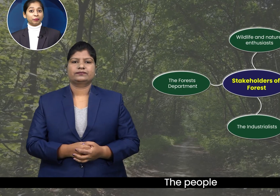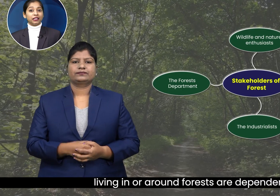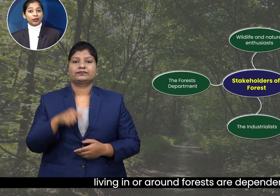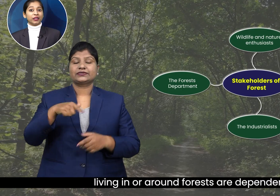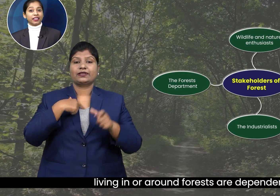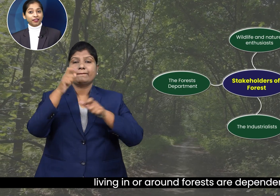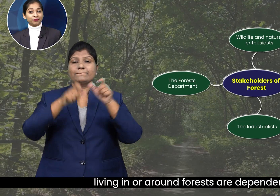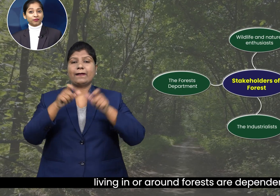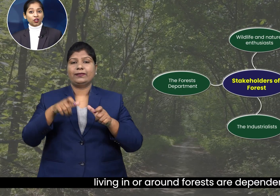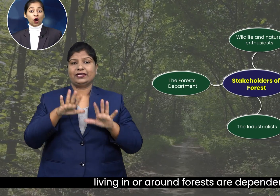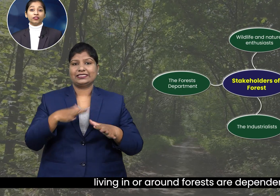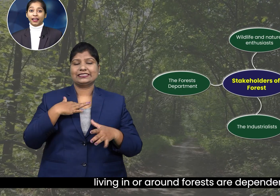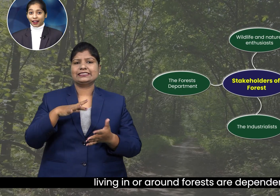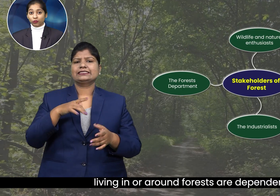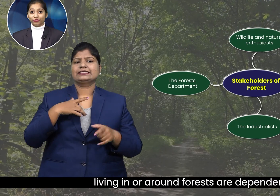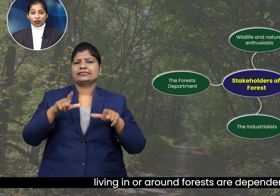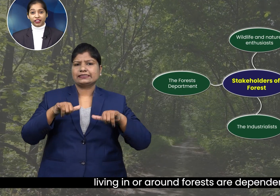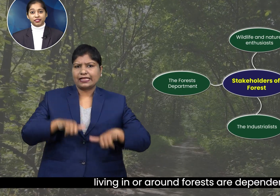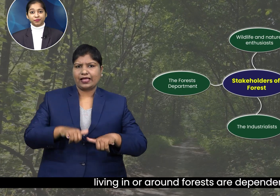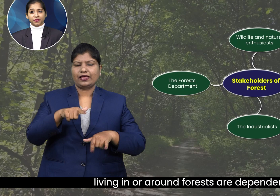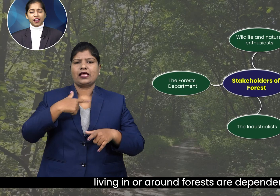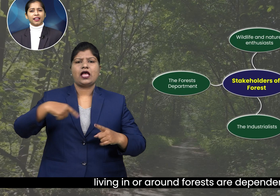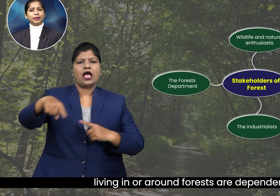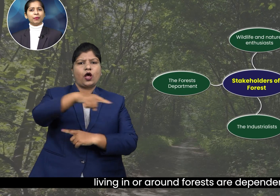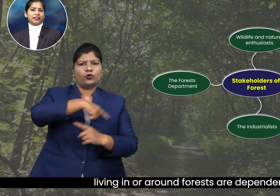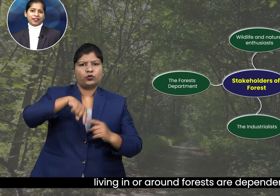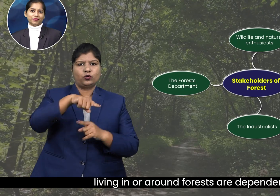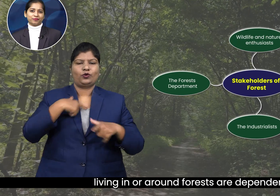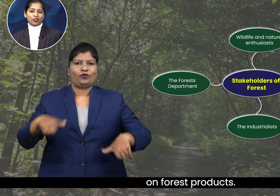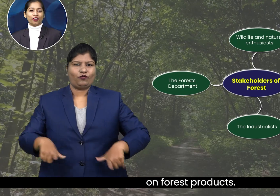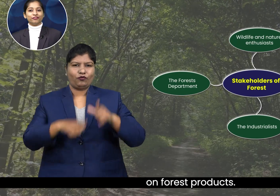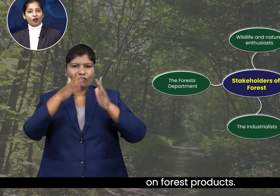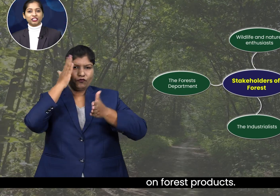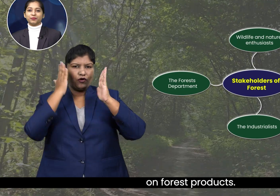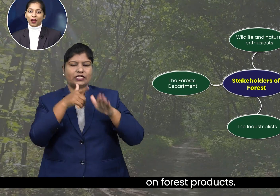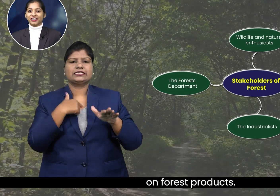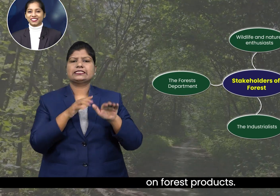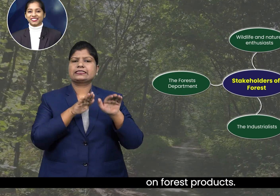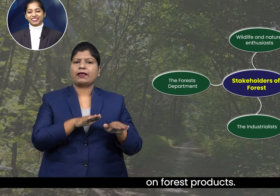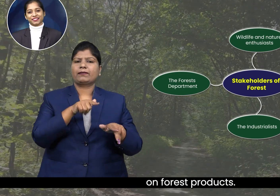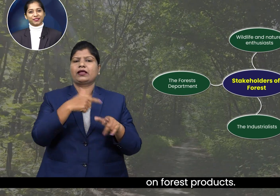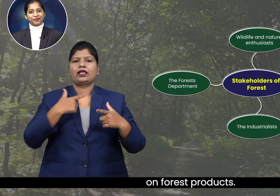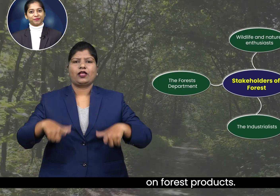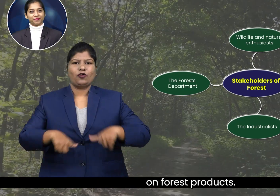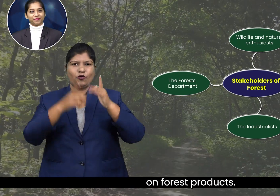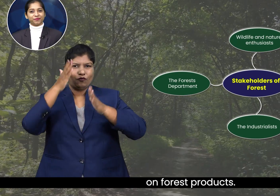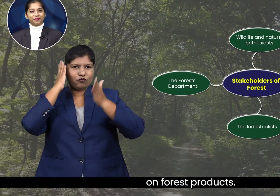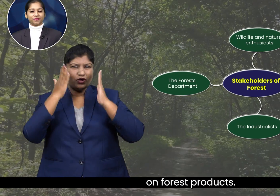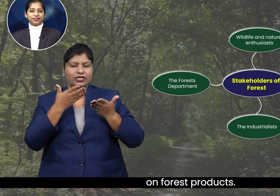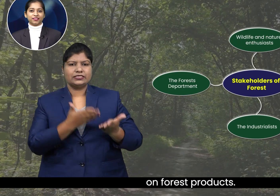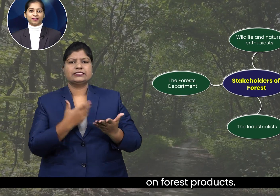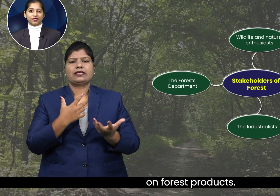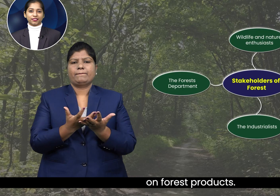The people living in or around forests are dependent on forest products.